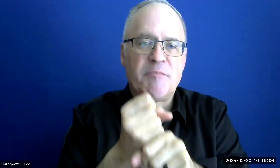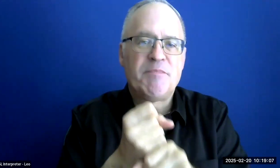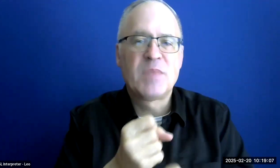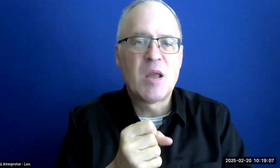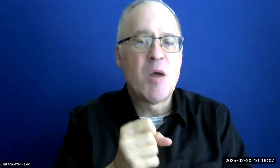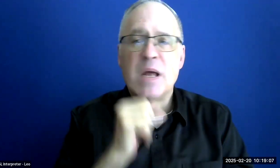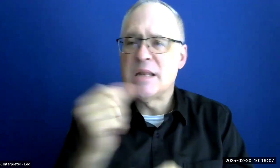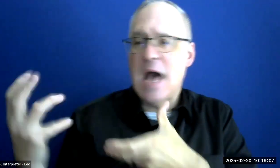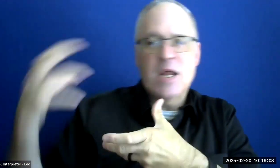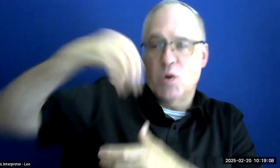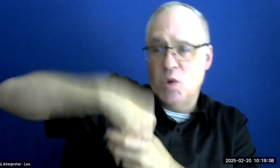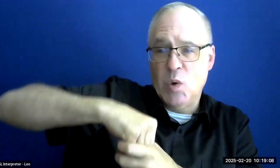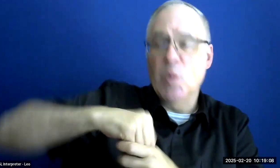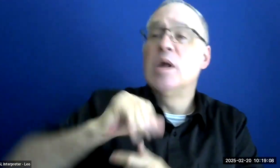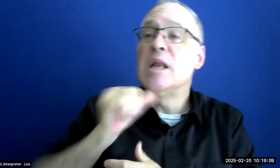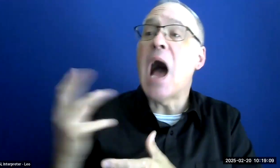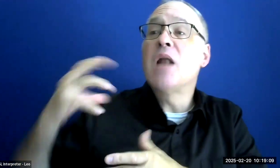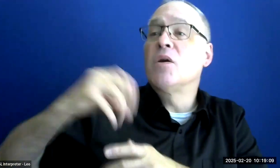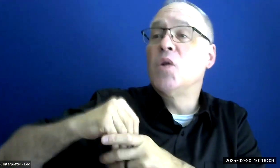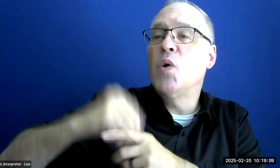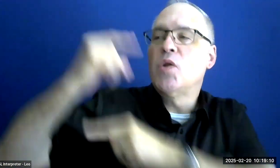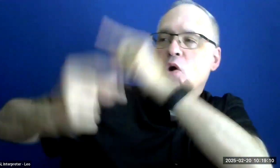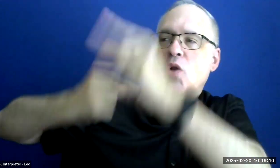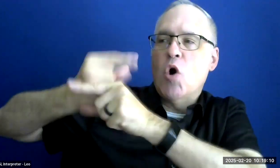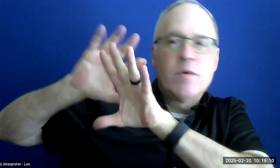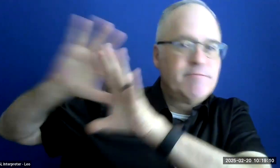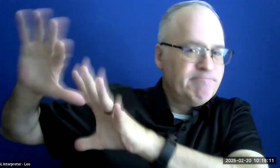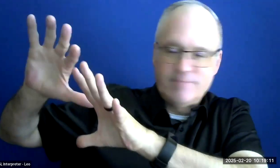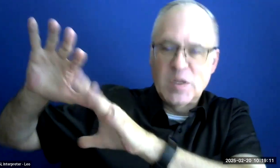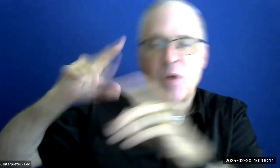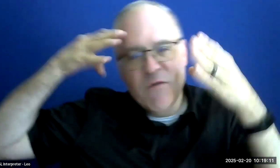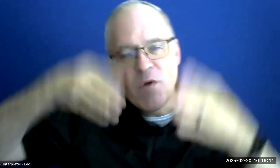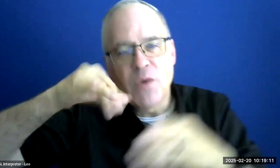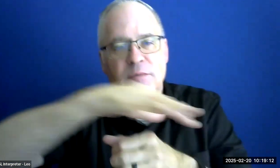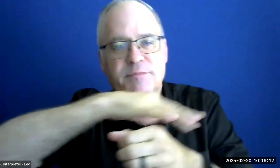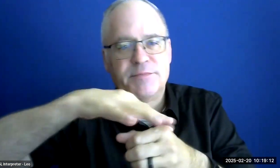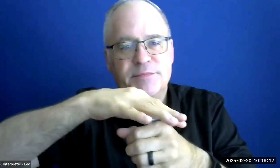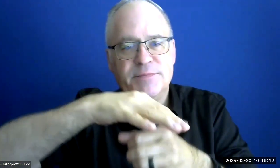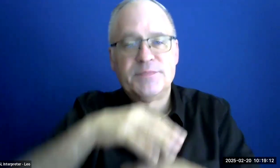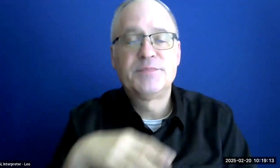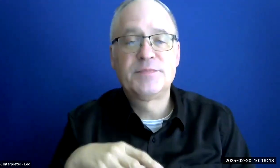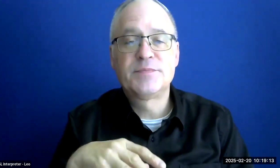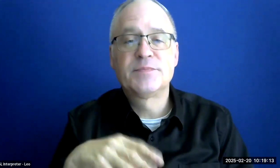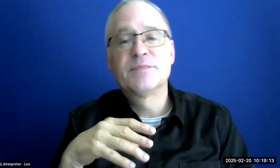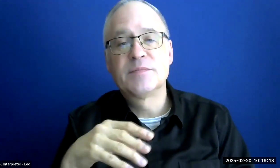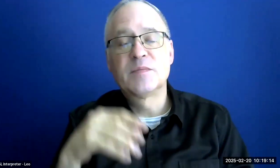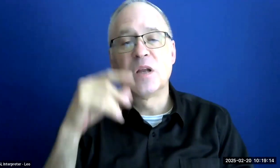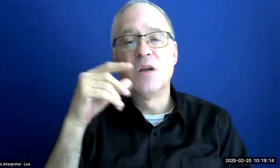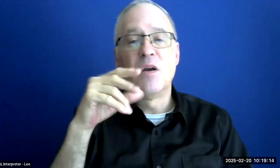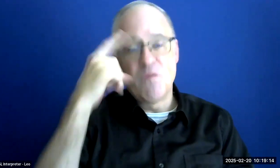from the global. The issue in our current U.S. centrism is that this is not a sufficient form of